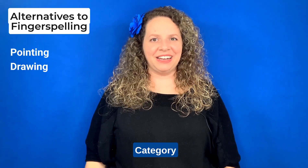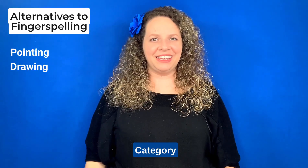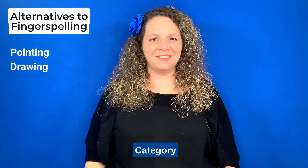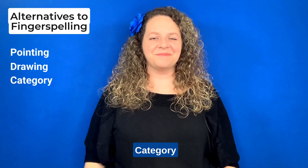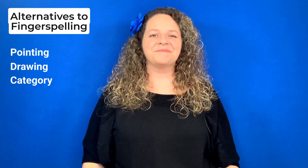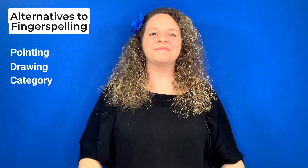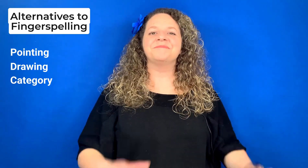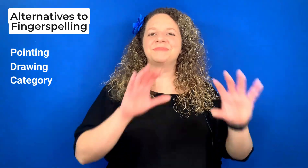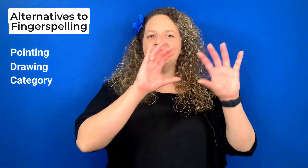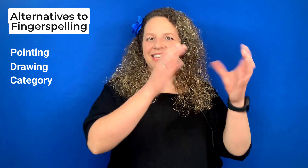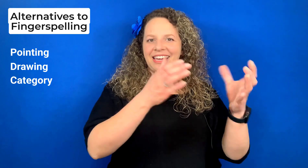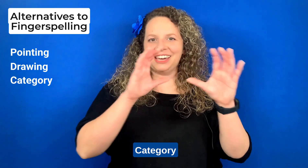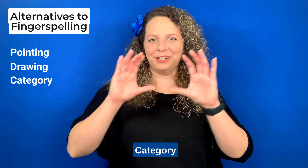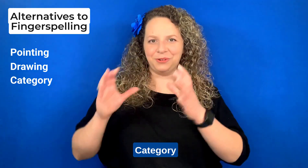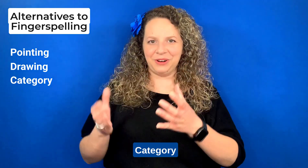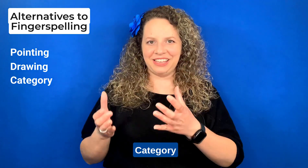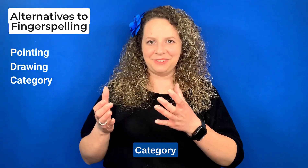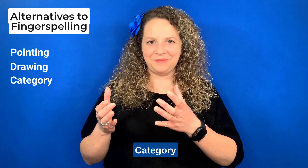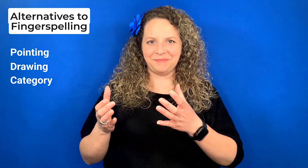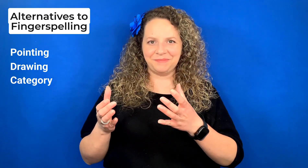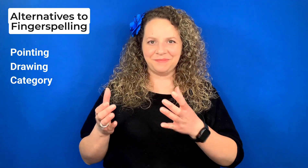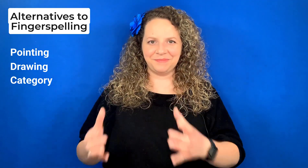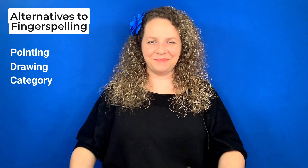Category. Category.